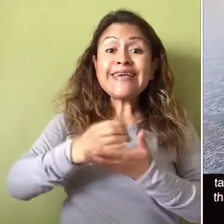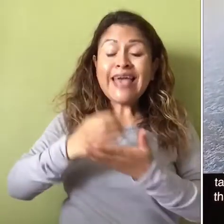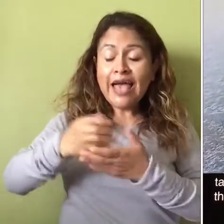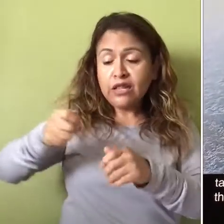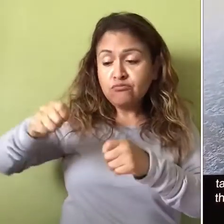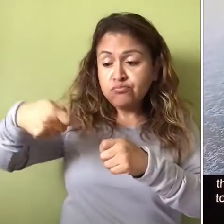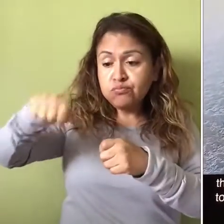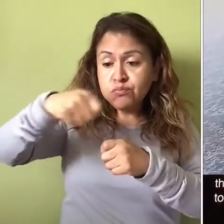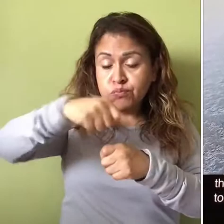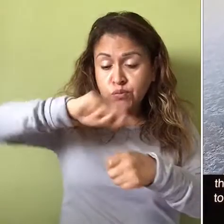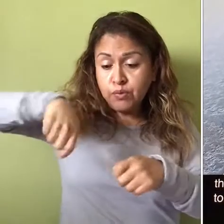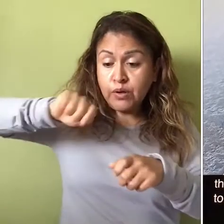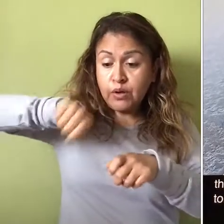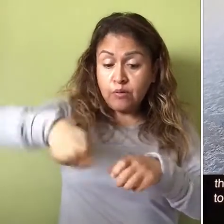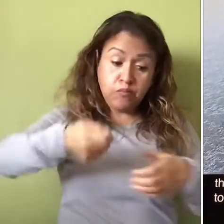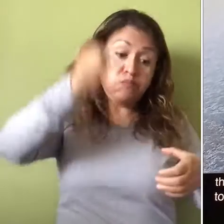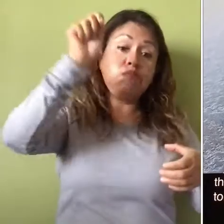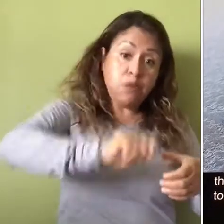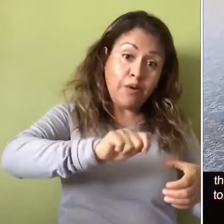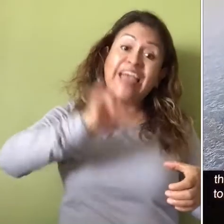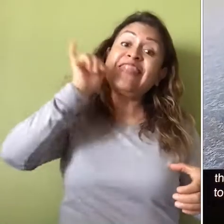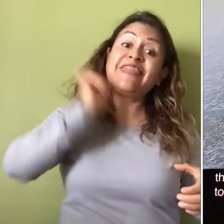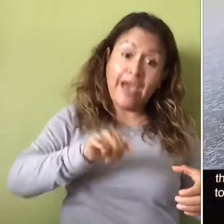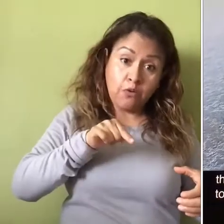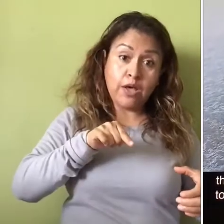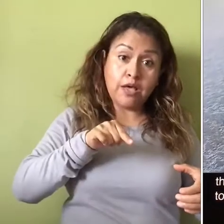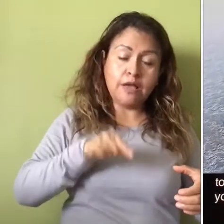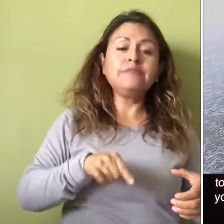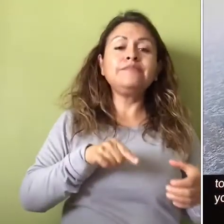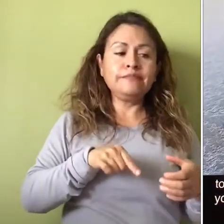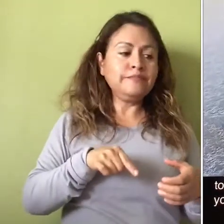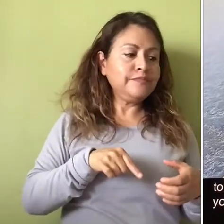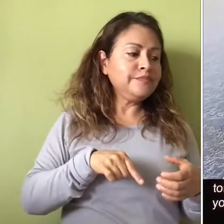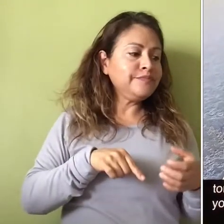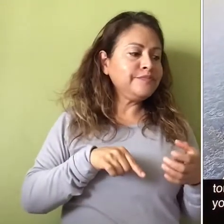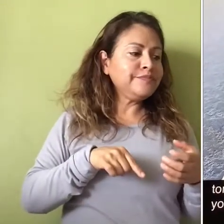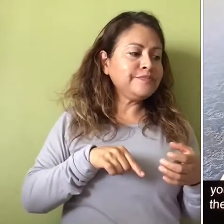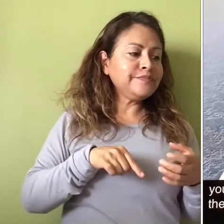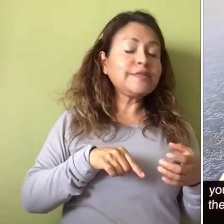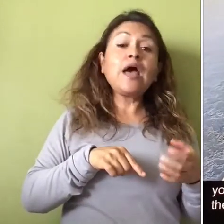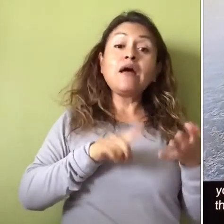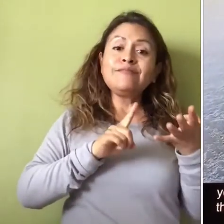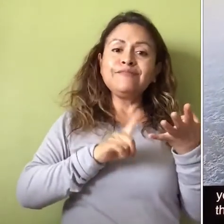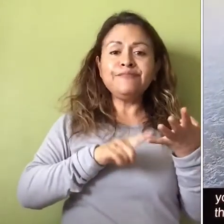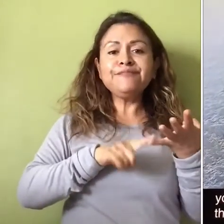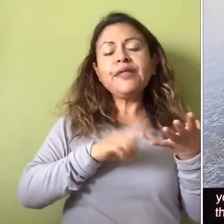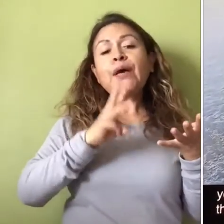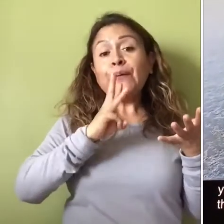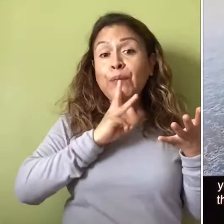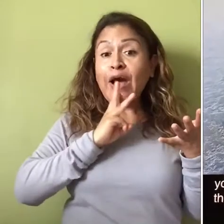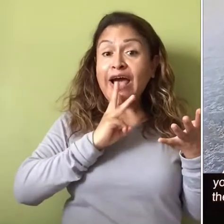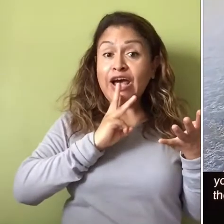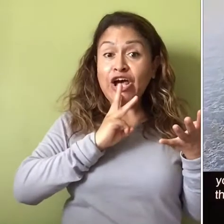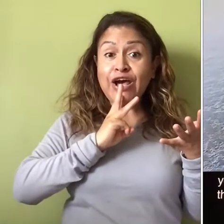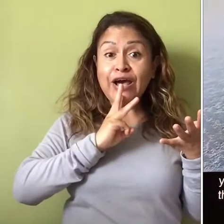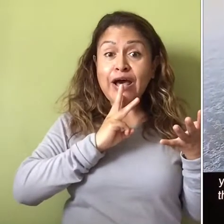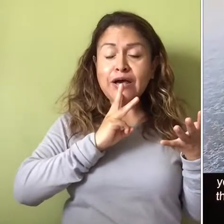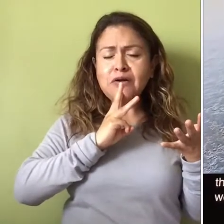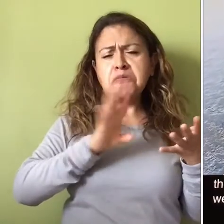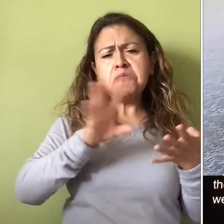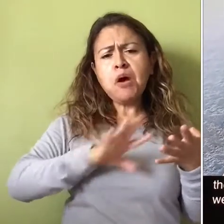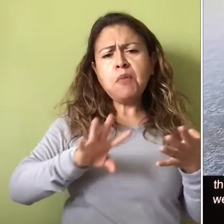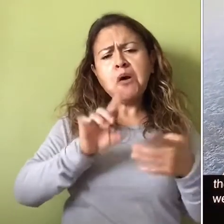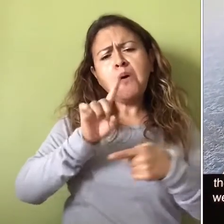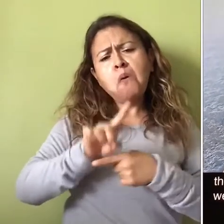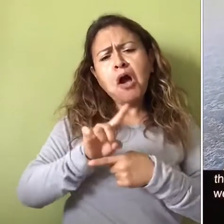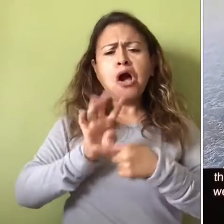flavor of the paste. Now we want to make a sauce with these solid ingredients, and so I'm going to need some water. I'm going to add in